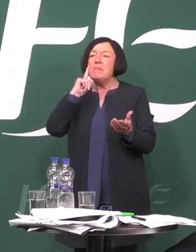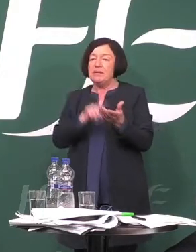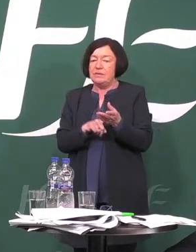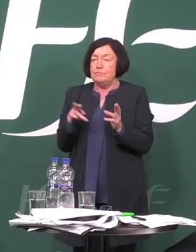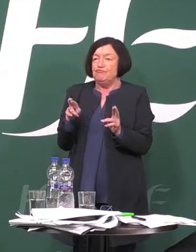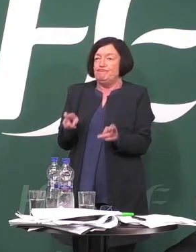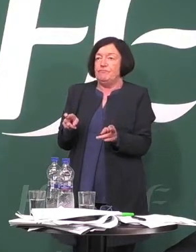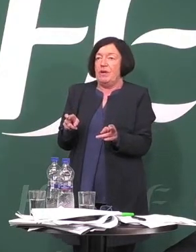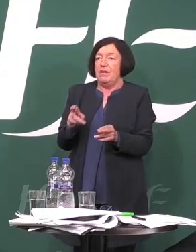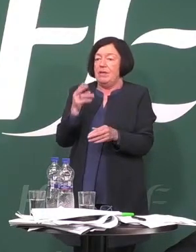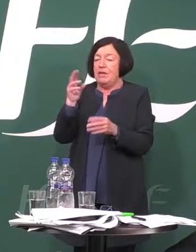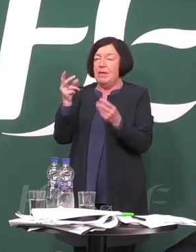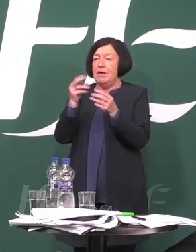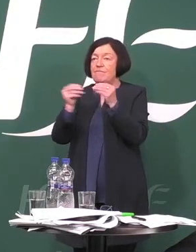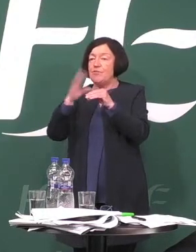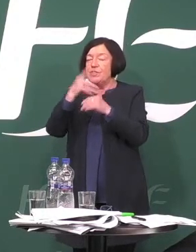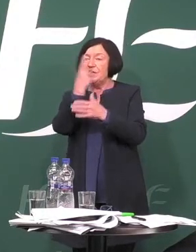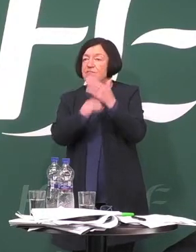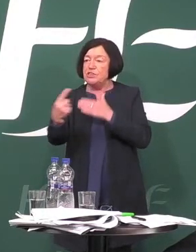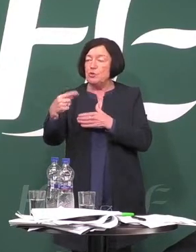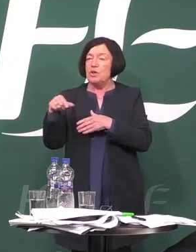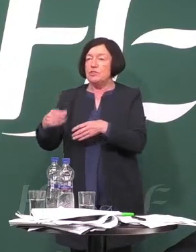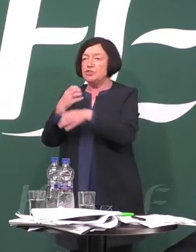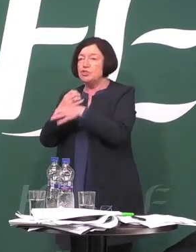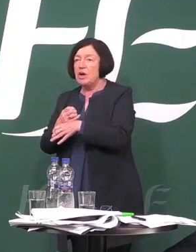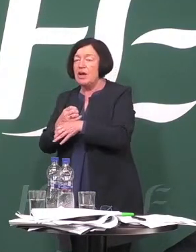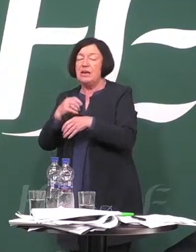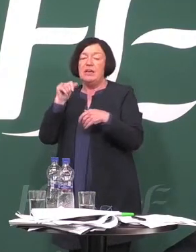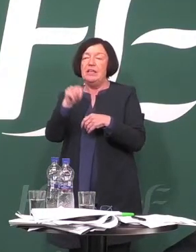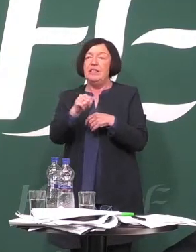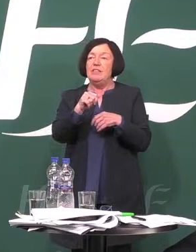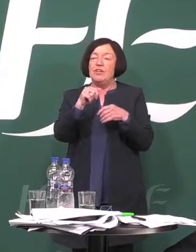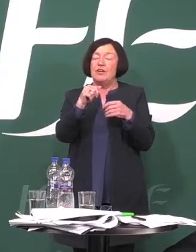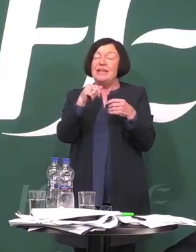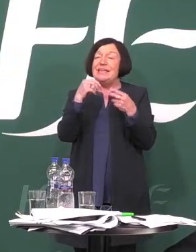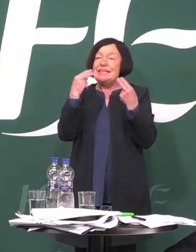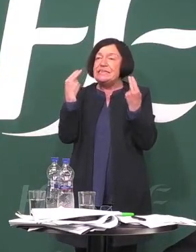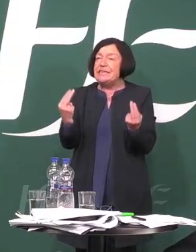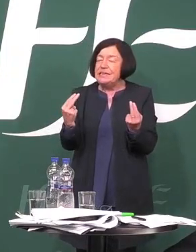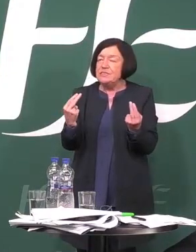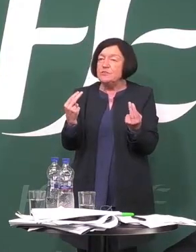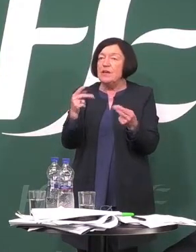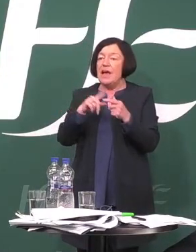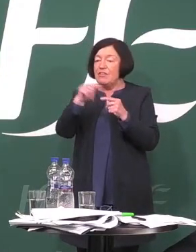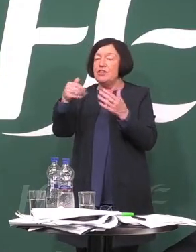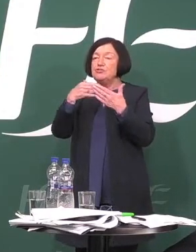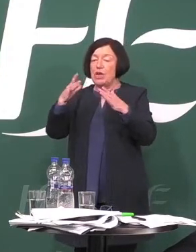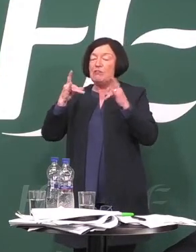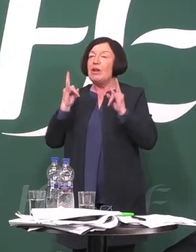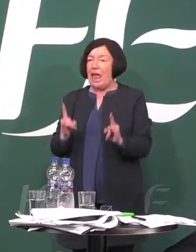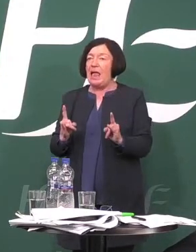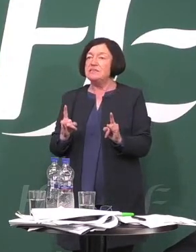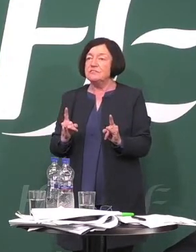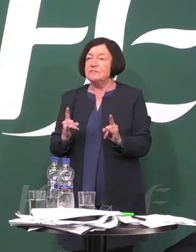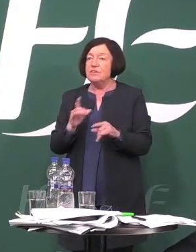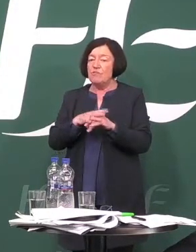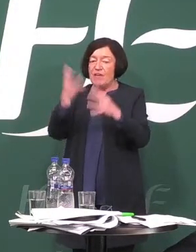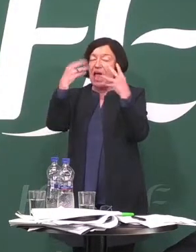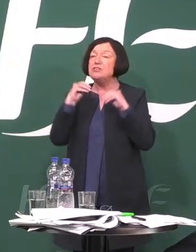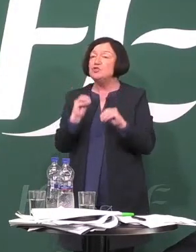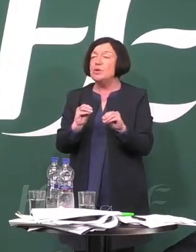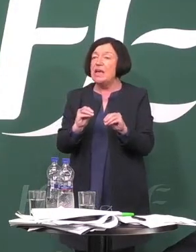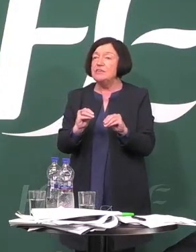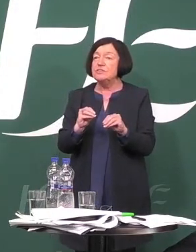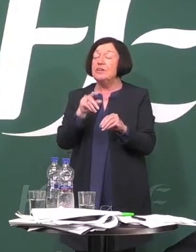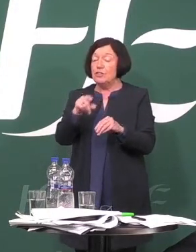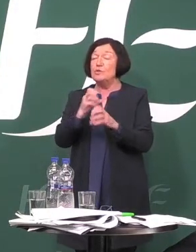thing to do, both for the individual, for the child, for their psychosocial needs, and also in terms of their general health and welfare in terms of education and